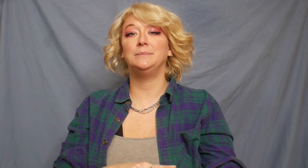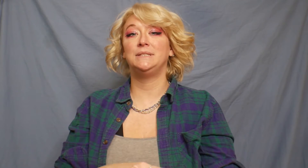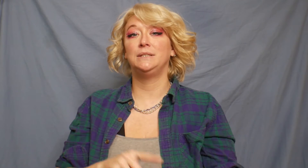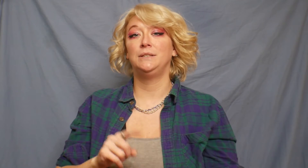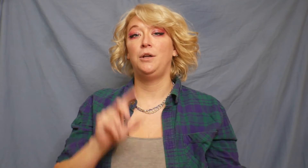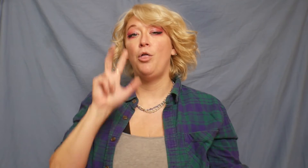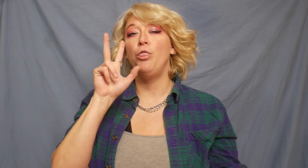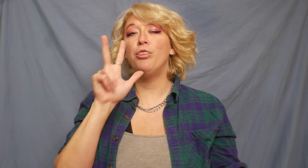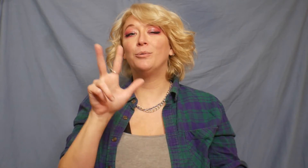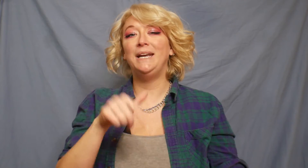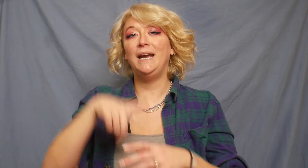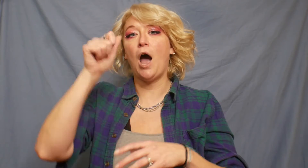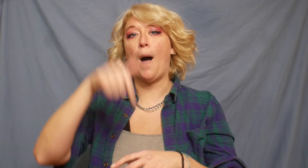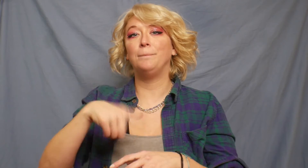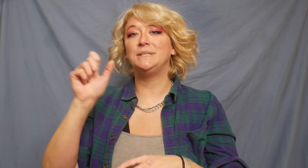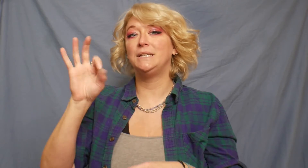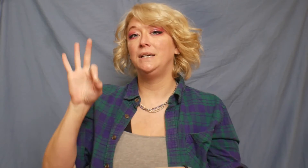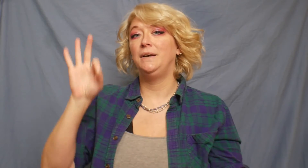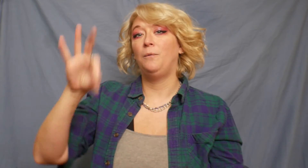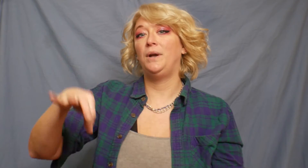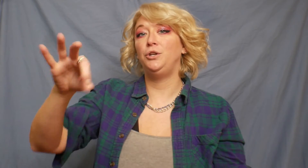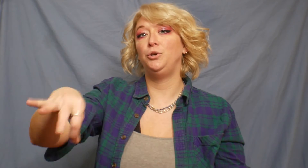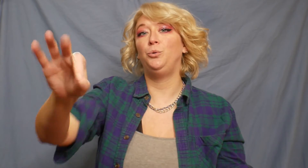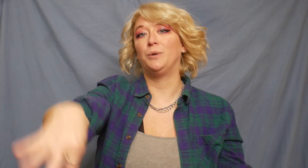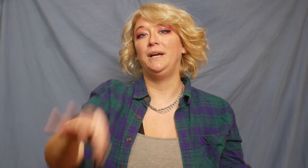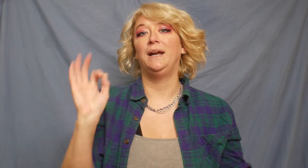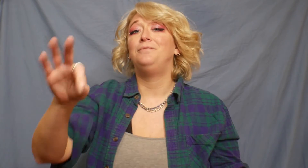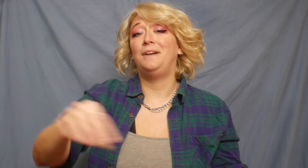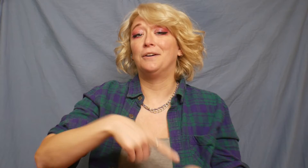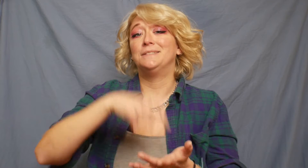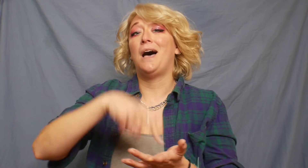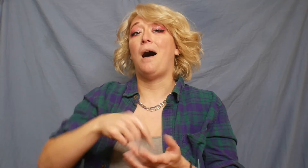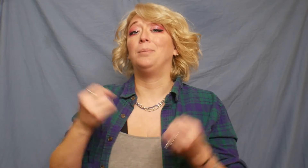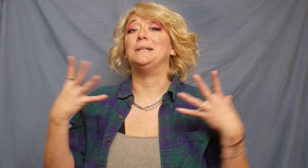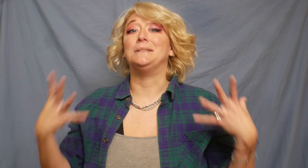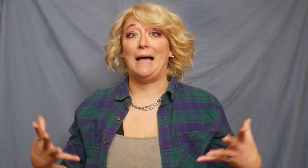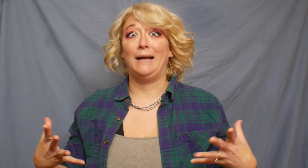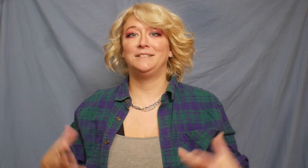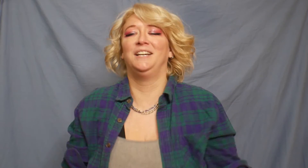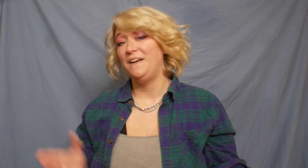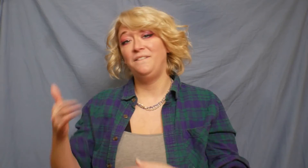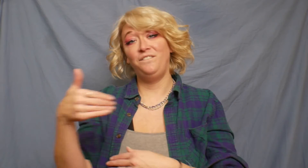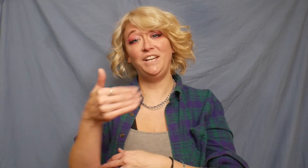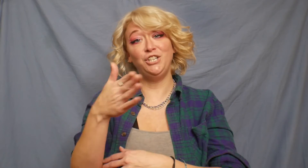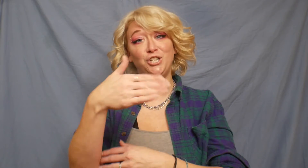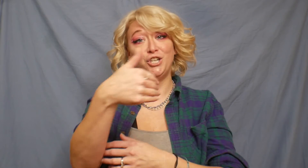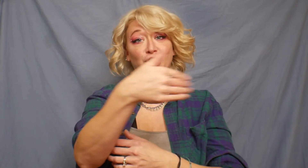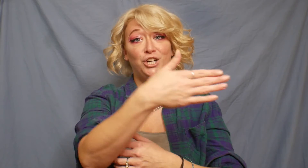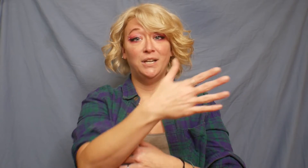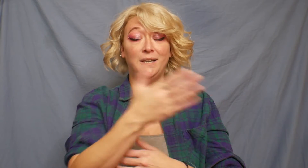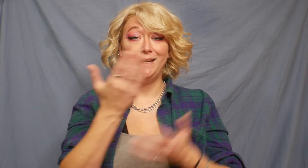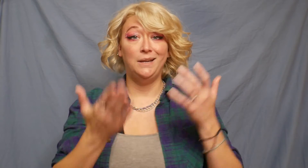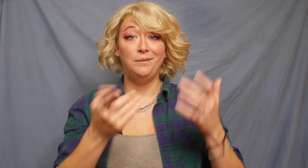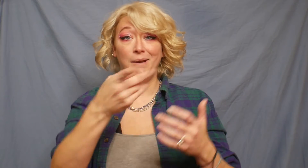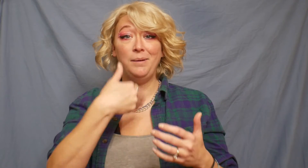times. 3 hops. 1, 2, 3. Ferrets hop a lot. Fish. Maybe you